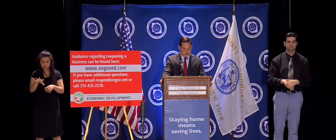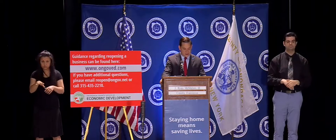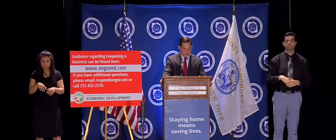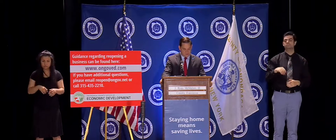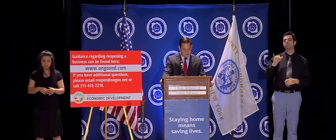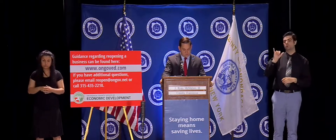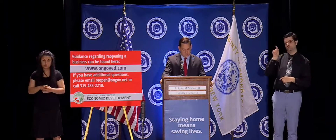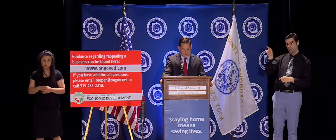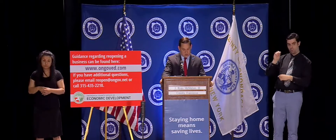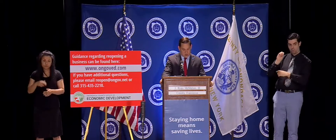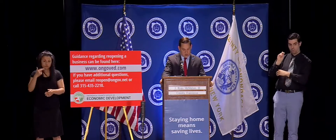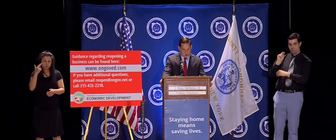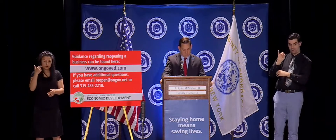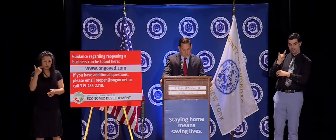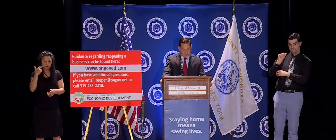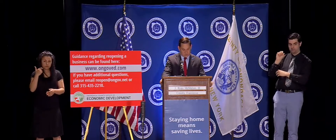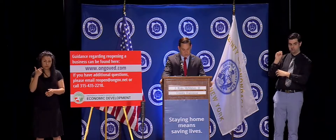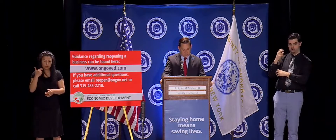starting Saturday.